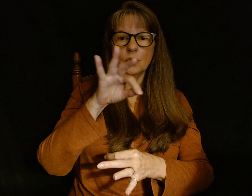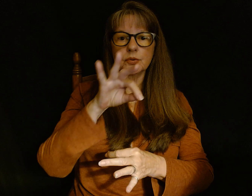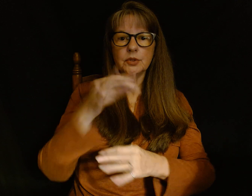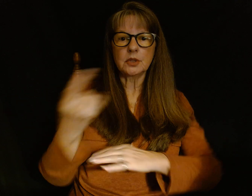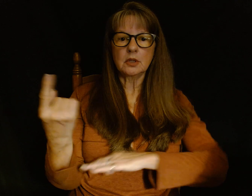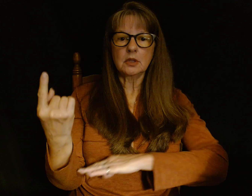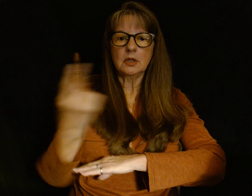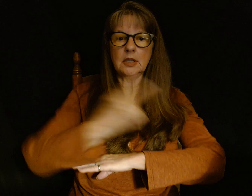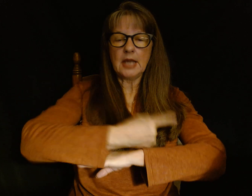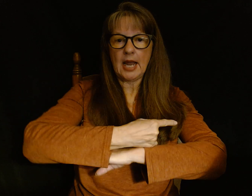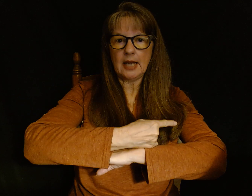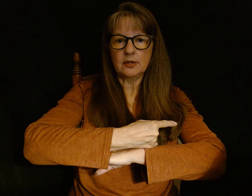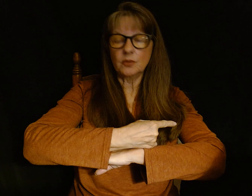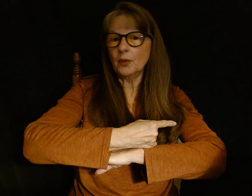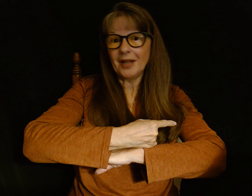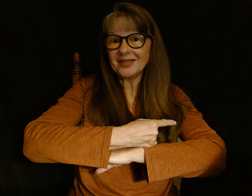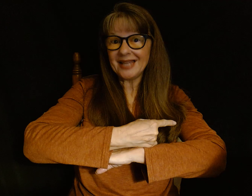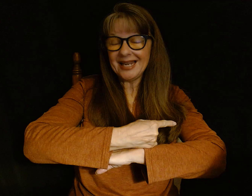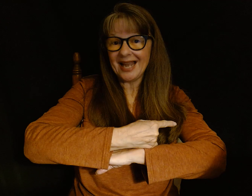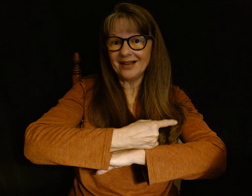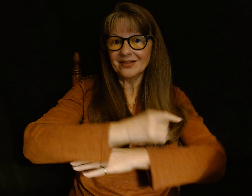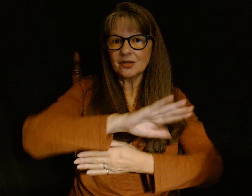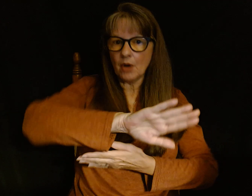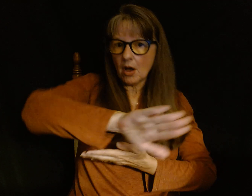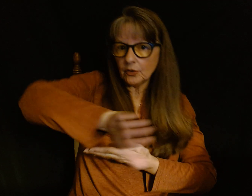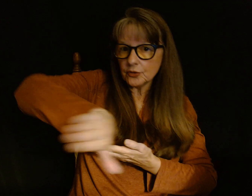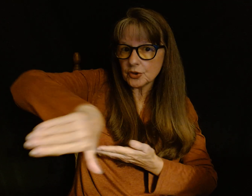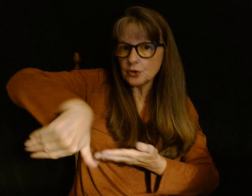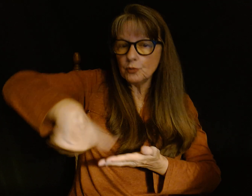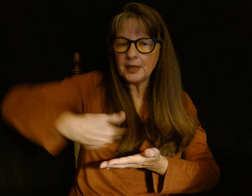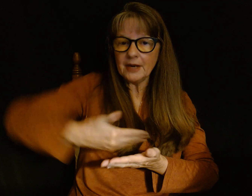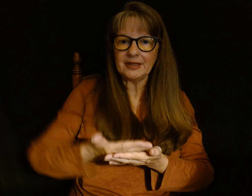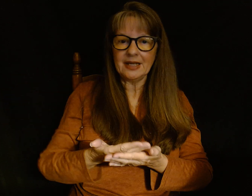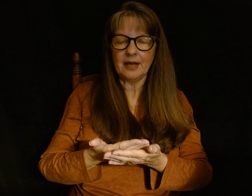Souls Day. So we've already got the day down. So you're just scooping everything up.